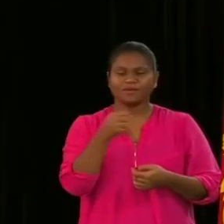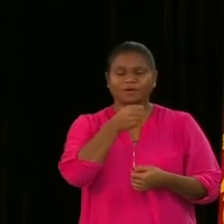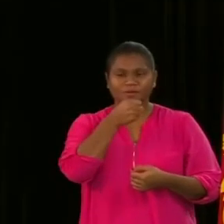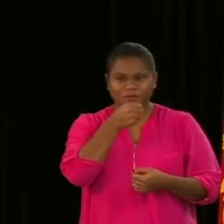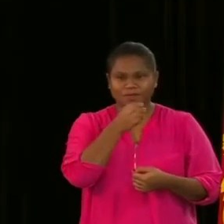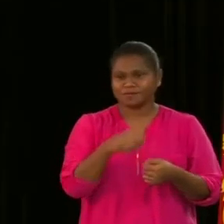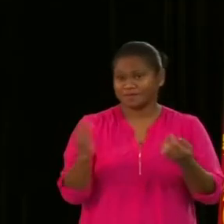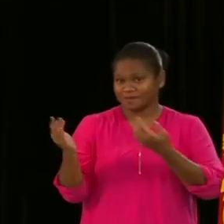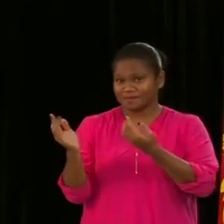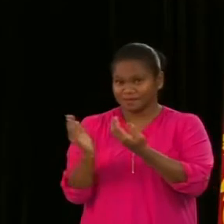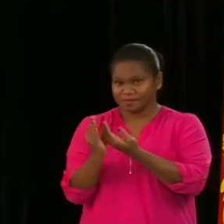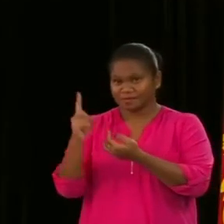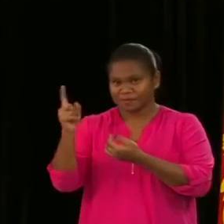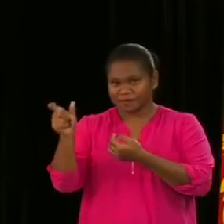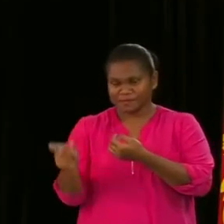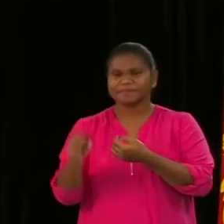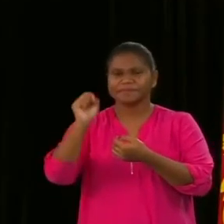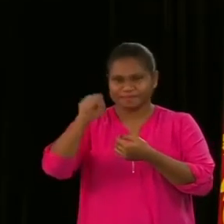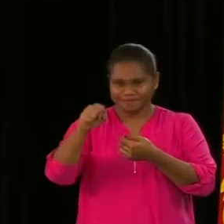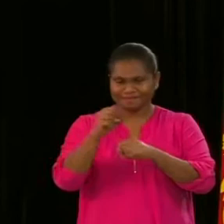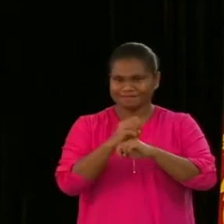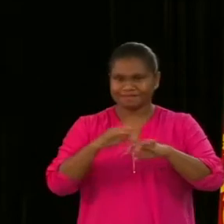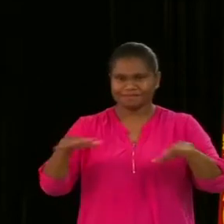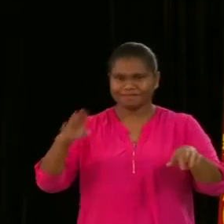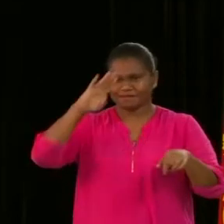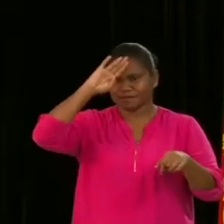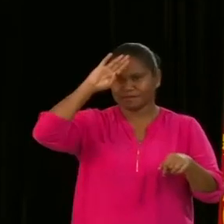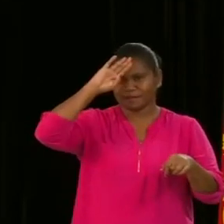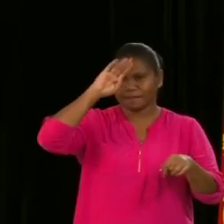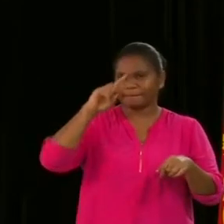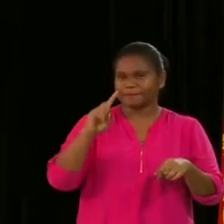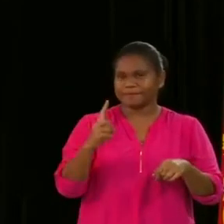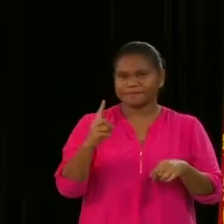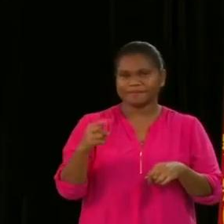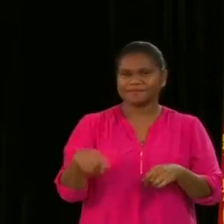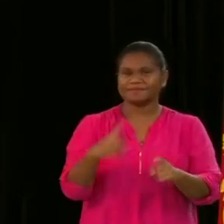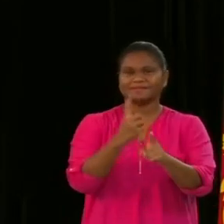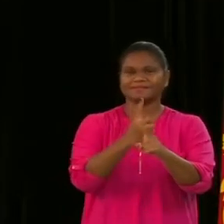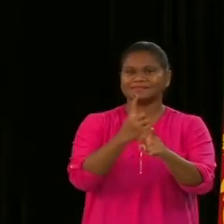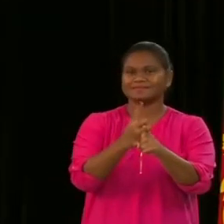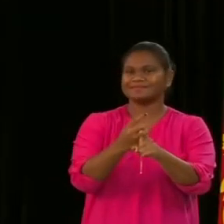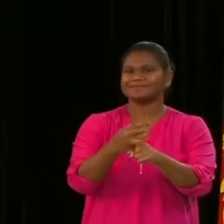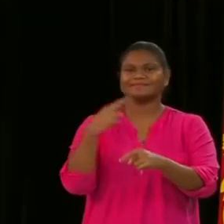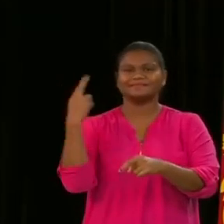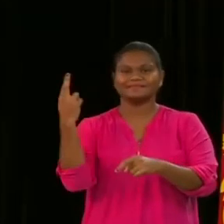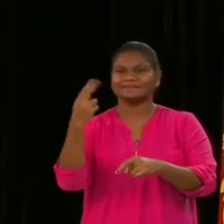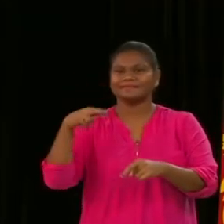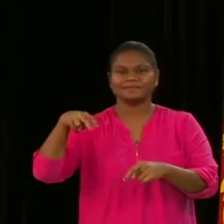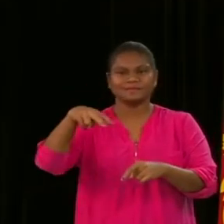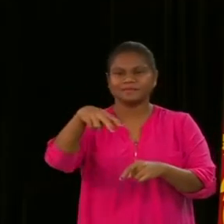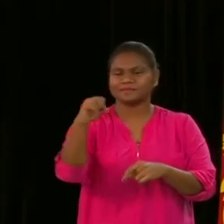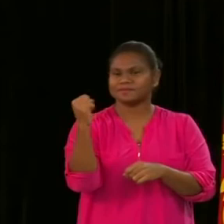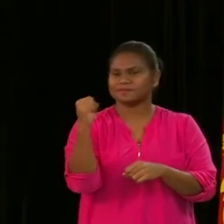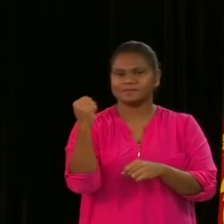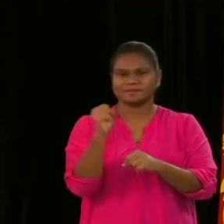But suppose he stop low air, now all walk about, now all talk number, now he stop low air, and but no got. So this la talk,